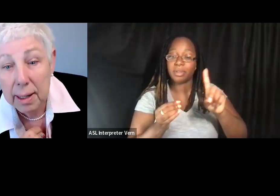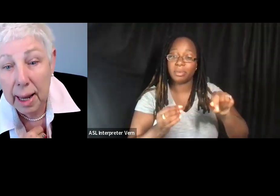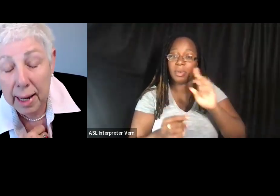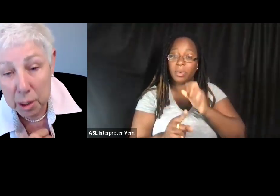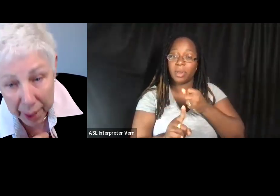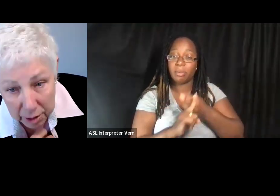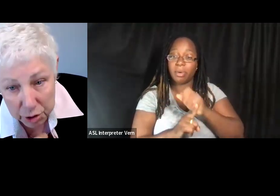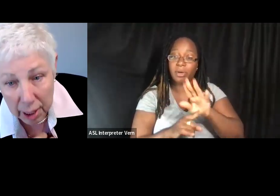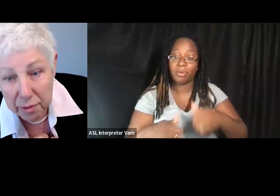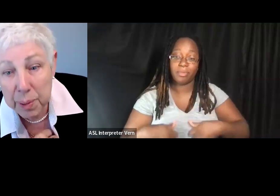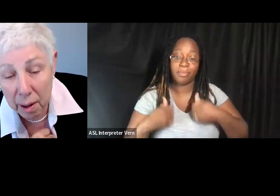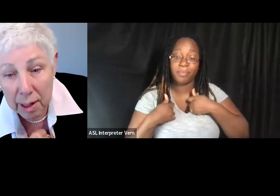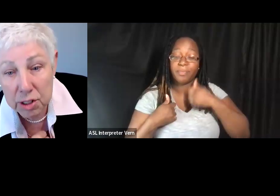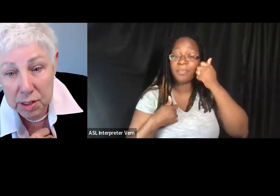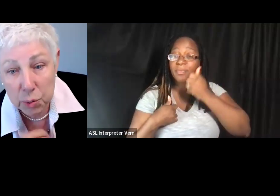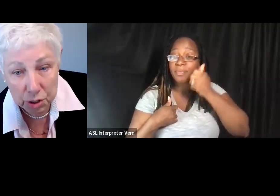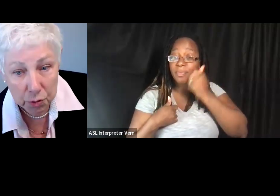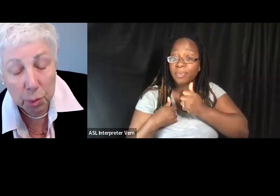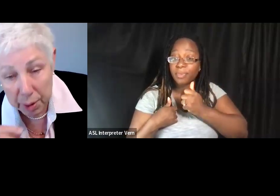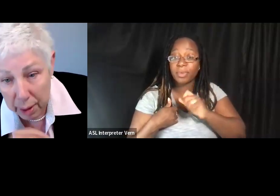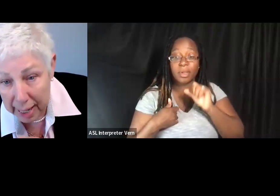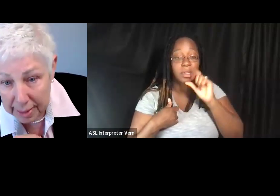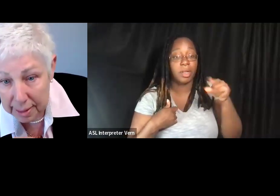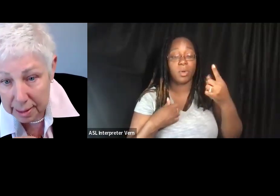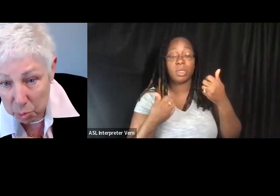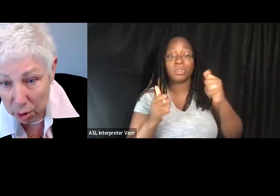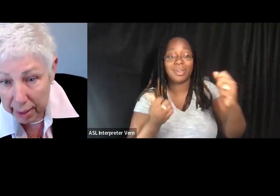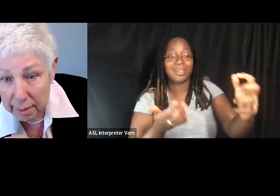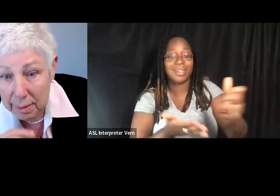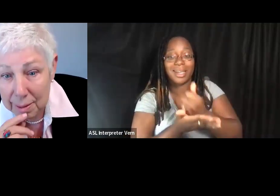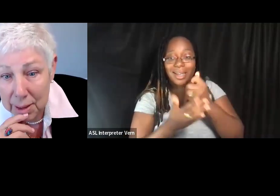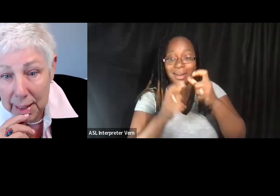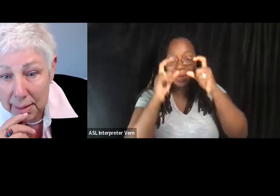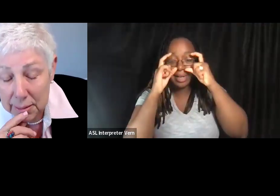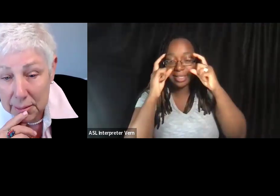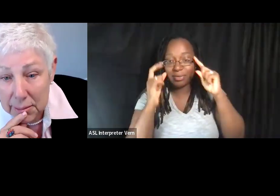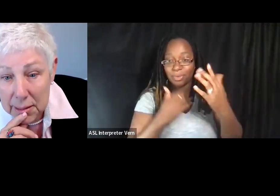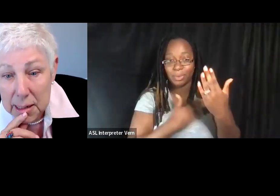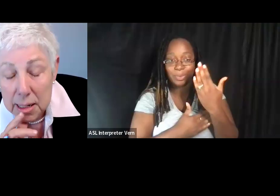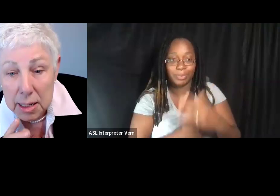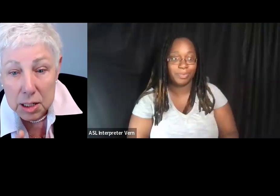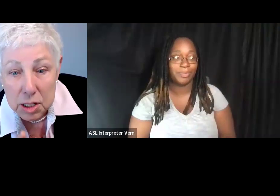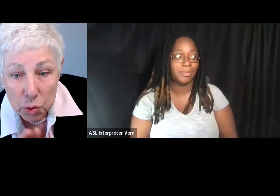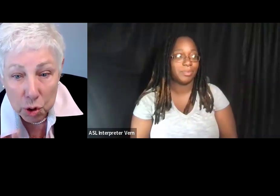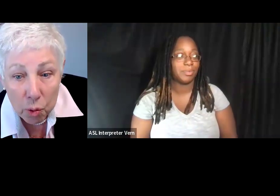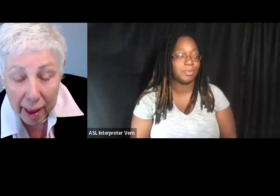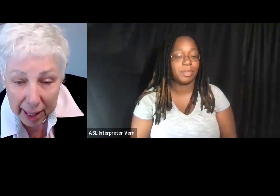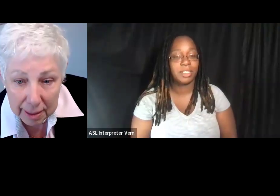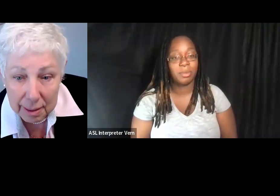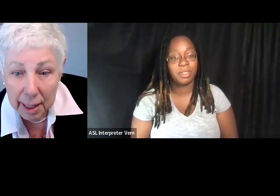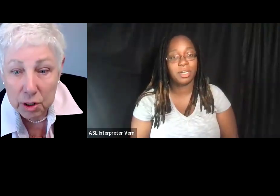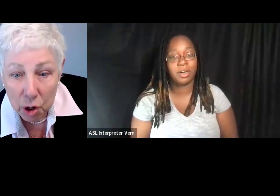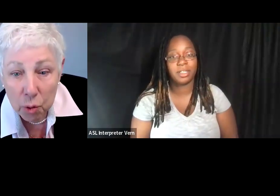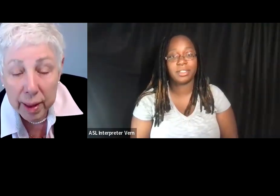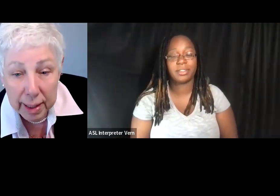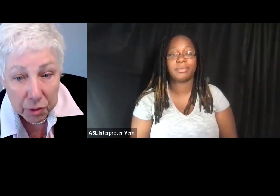and impact your life beyond just reaching for a pair of glasses in the morning. okay? So know